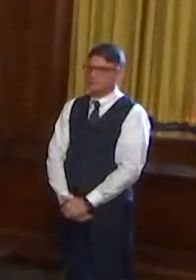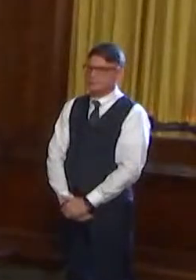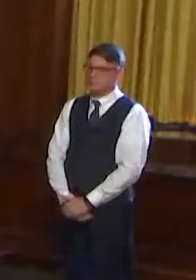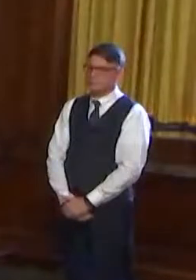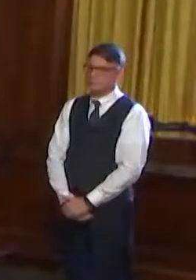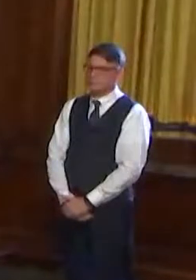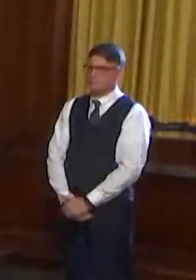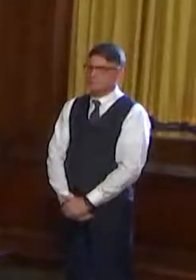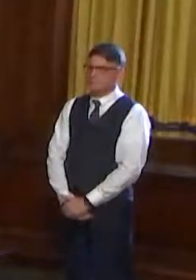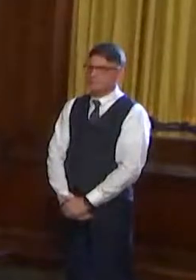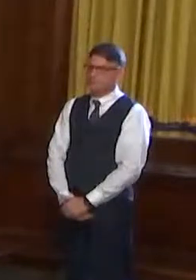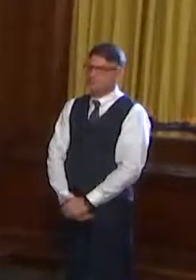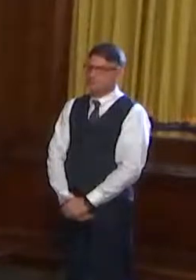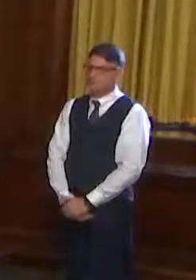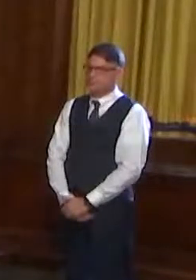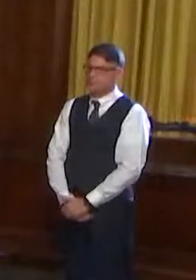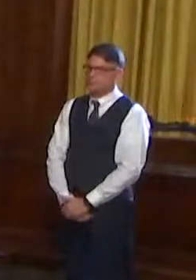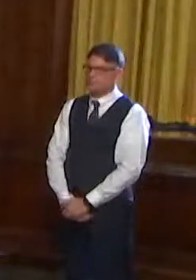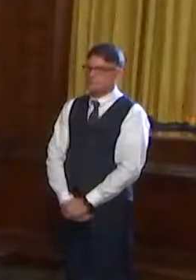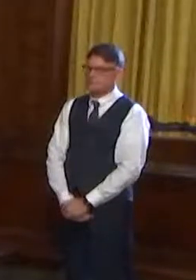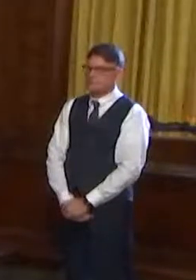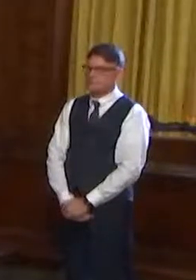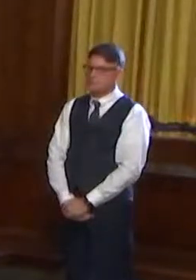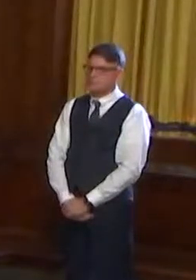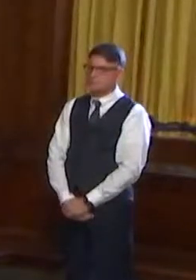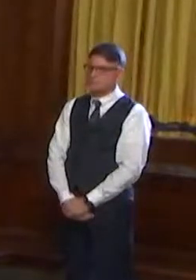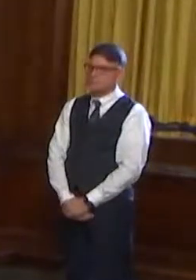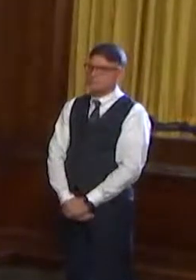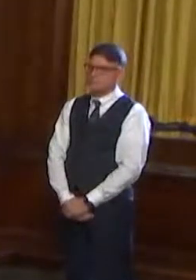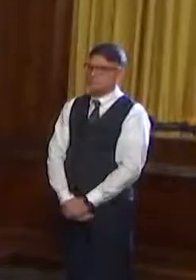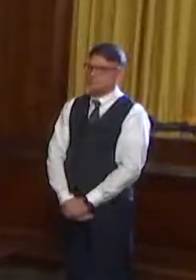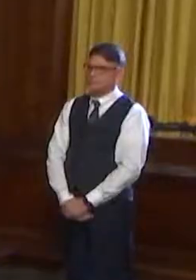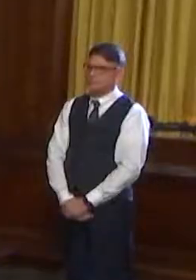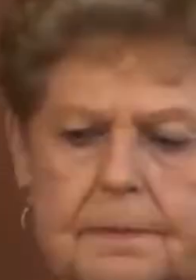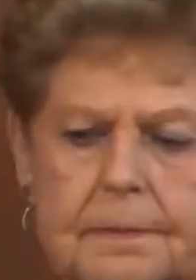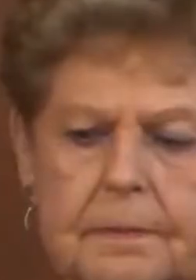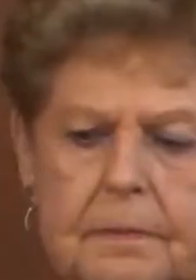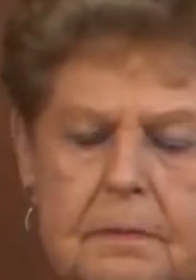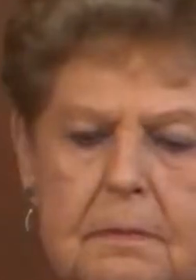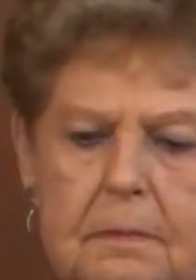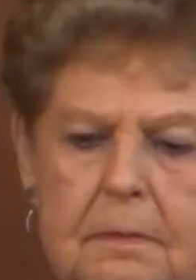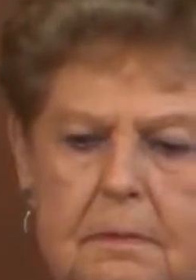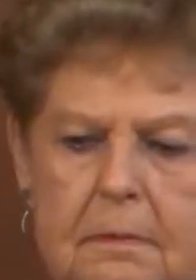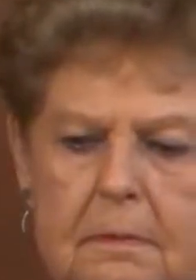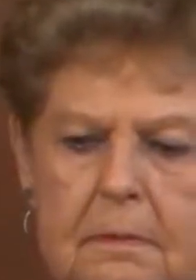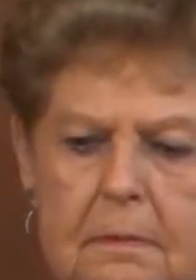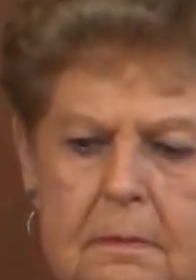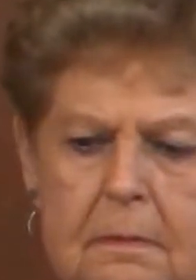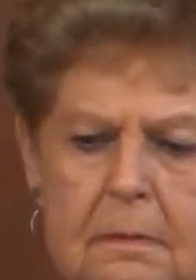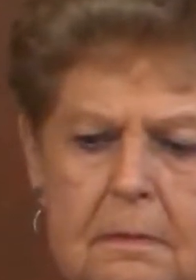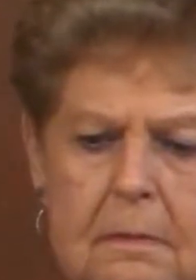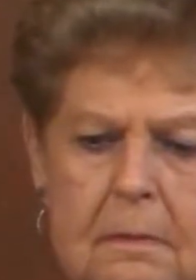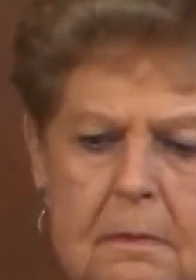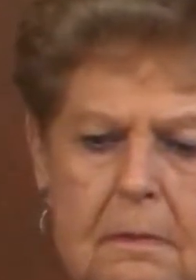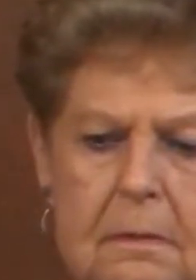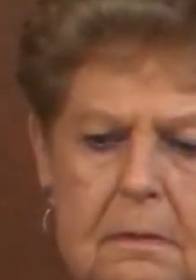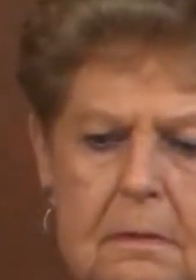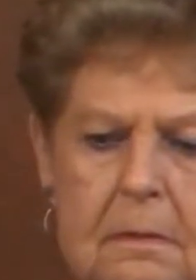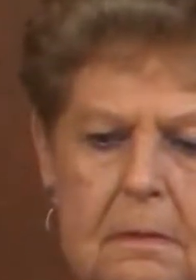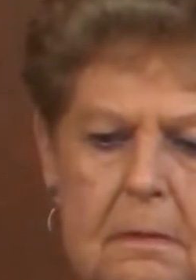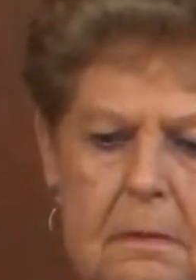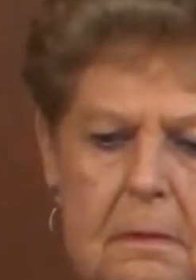incredibly powerful show of respect, reverence, and neighborly